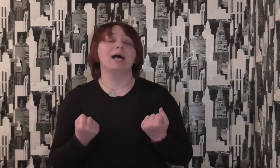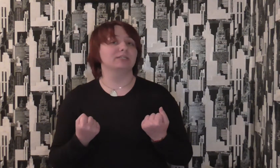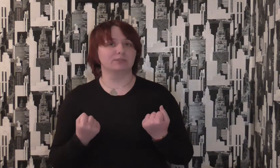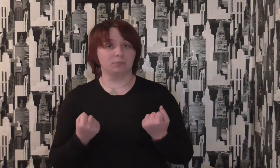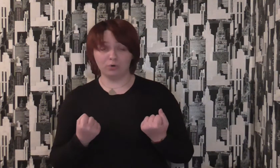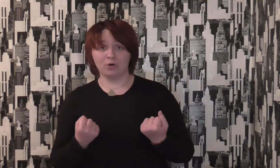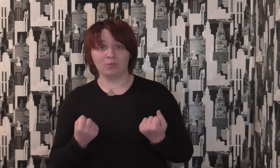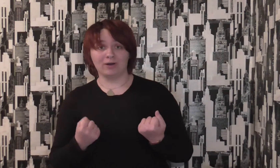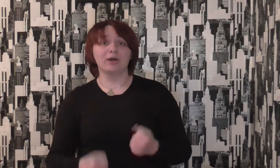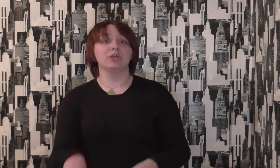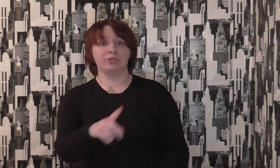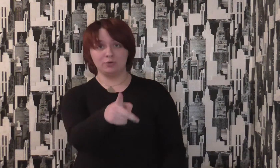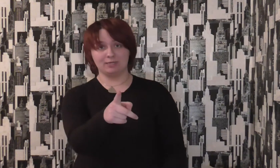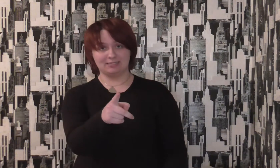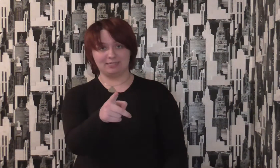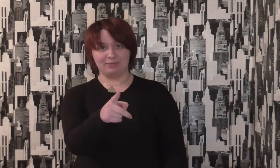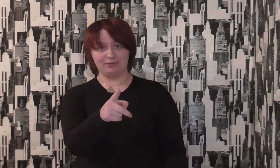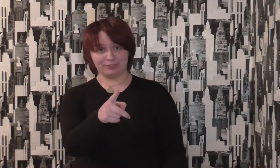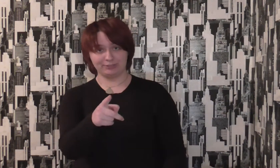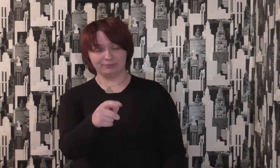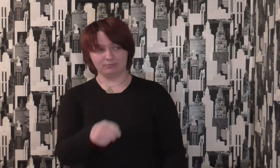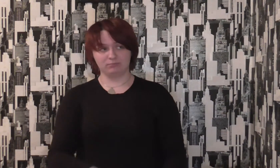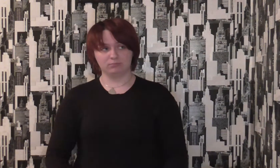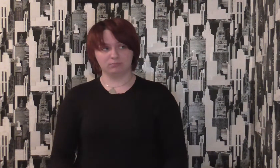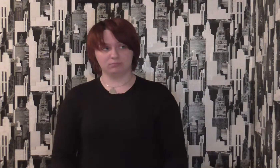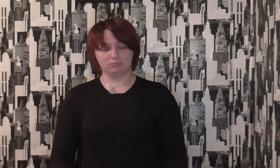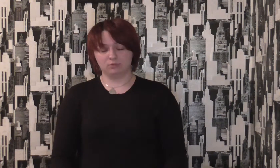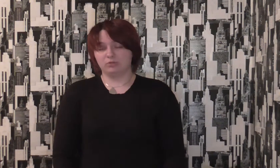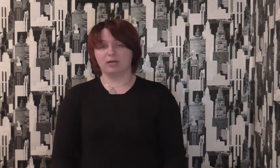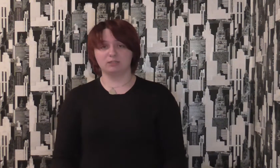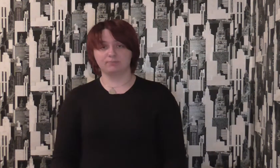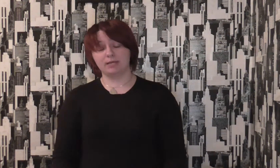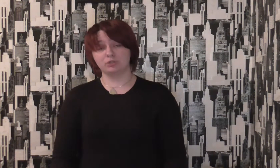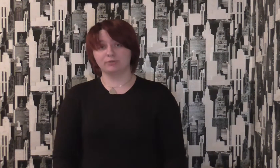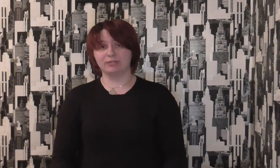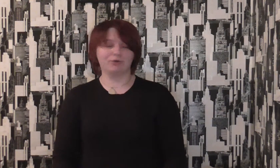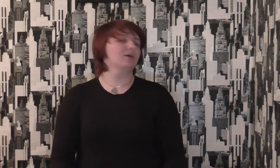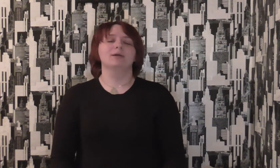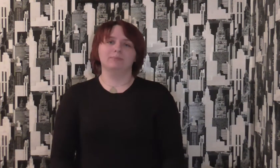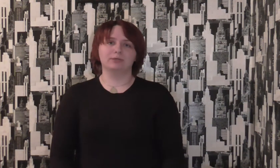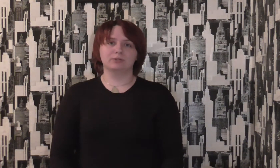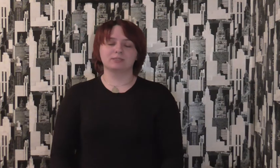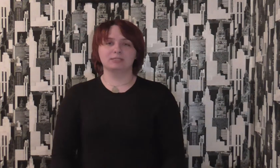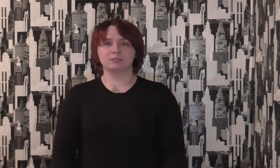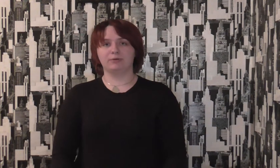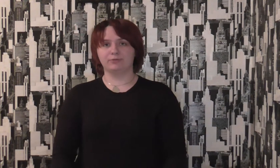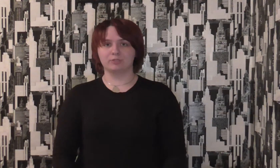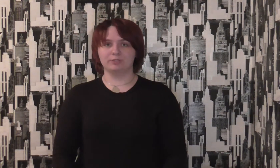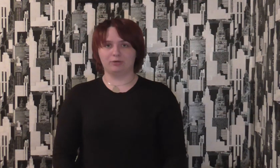And moreover, you can see me now too. Or you can't. I don't really know, because this is my first video on